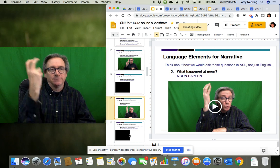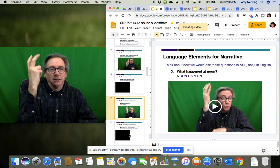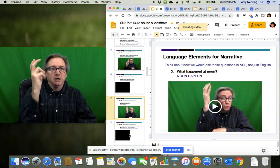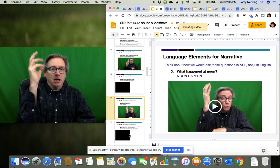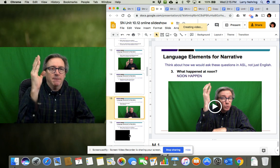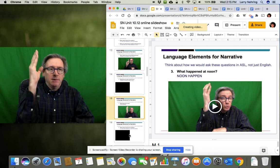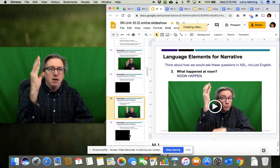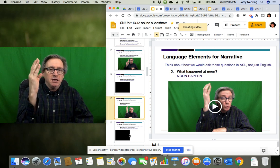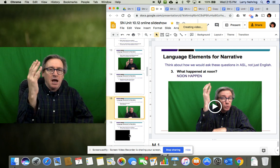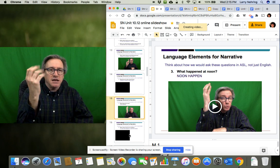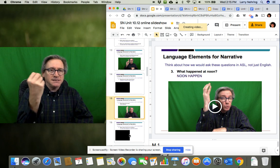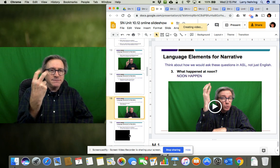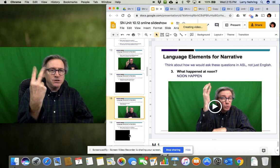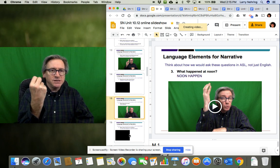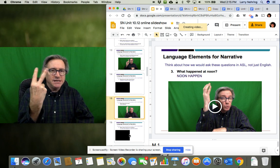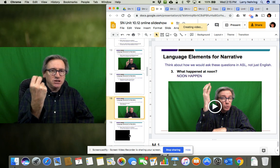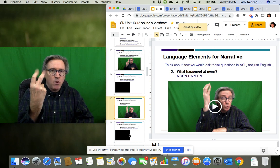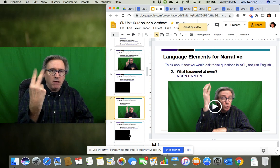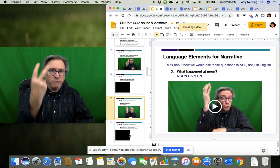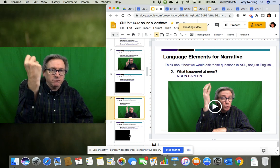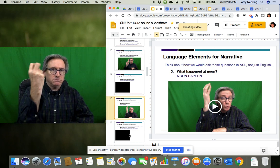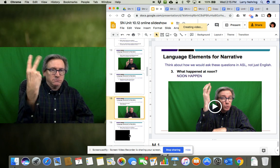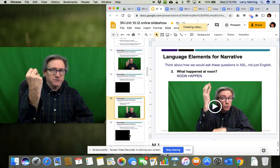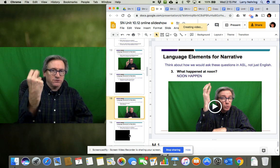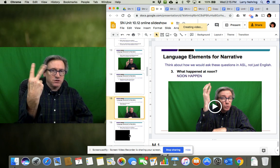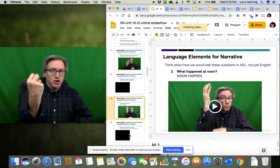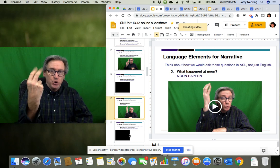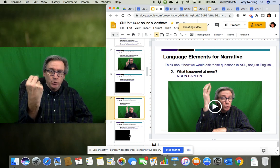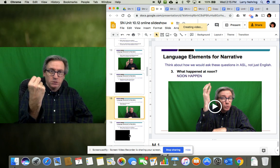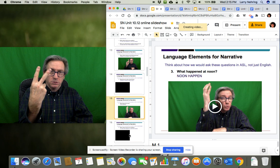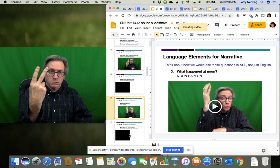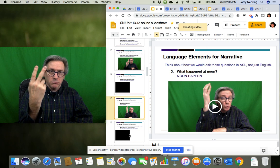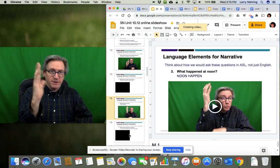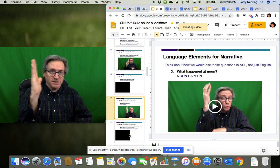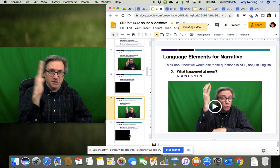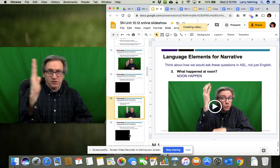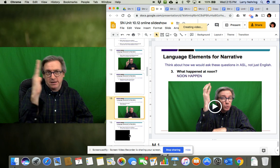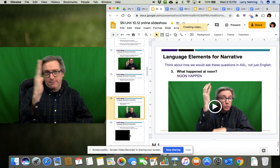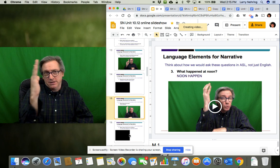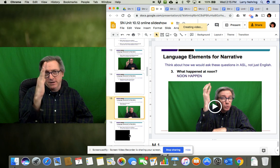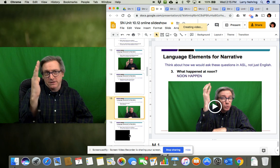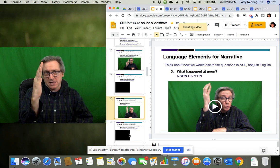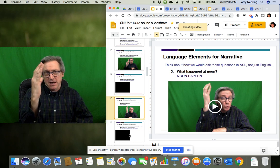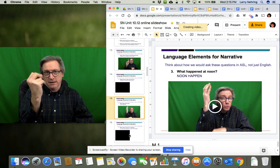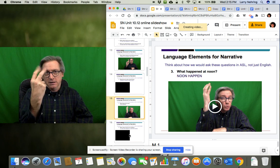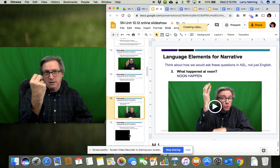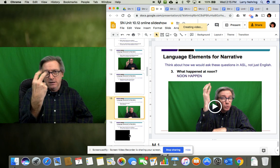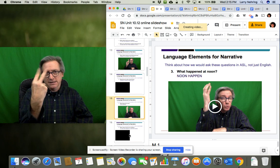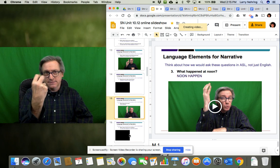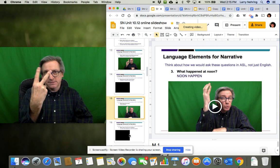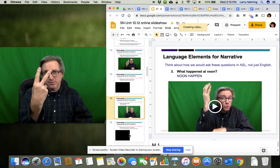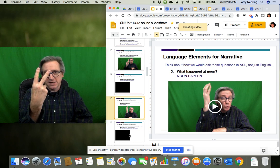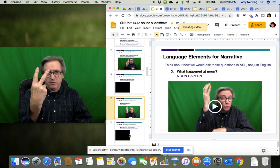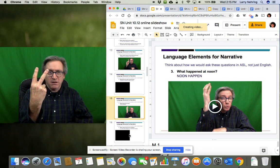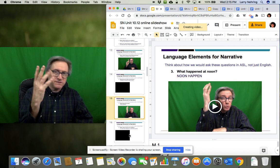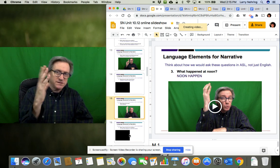So sometimes you'll see 12 for noon, right? Still sun up in the middle of the sky.